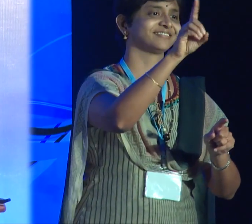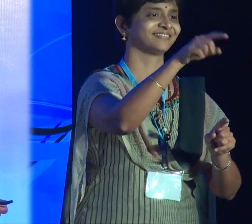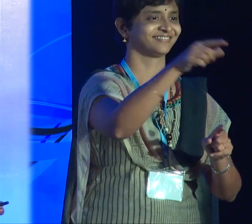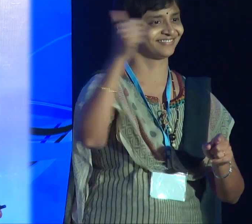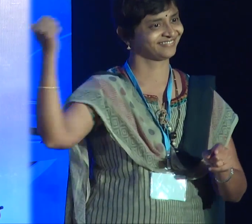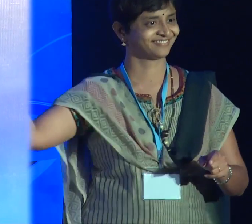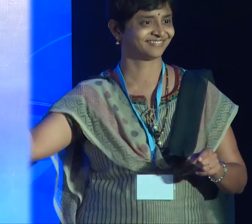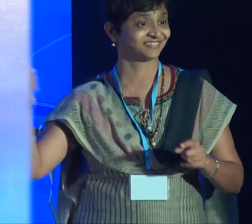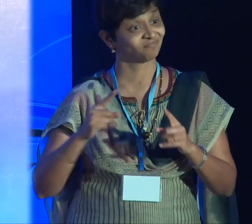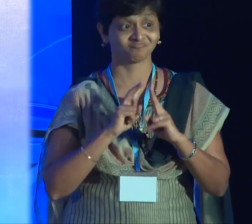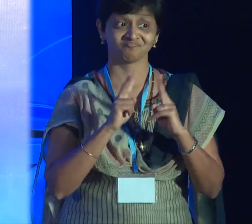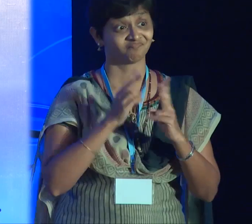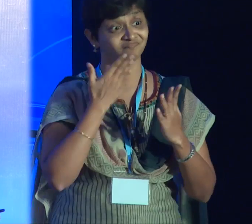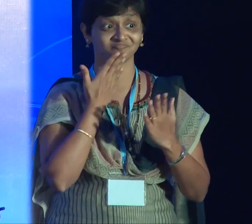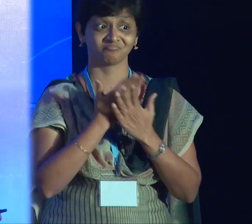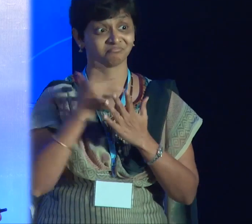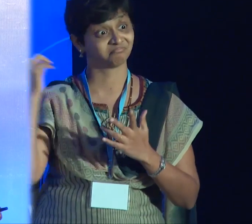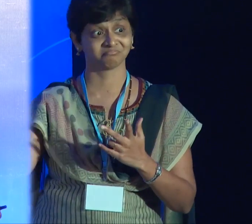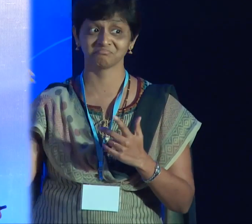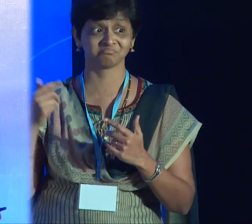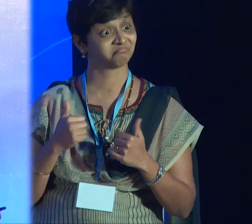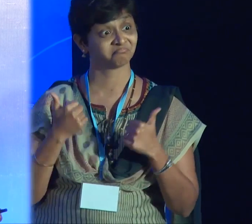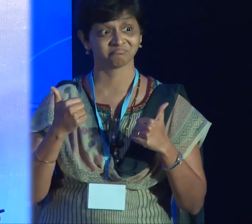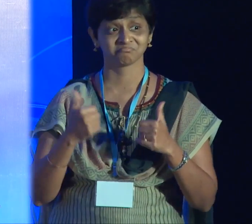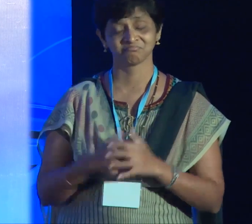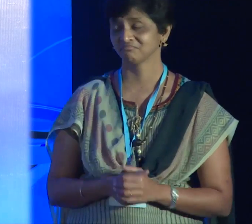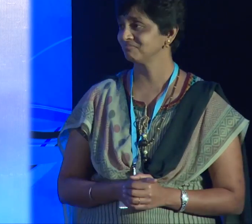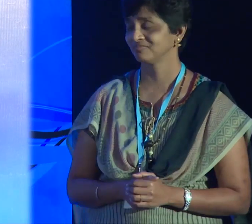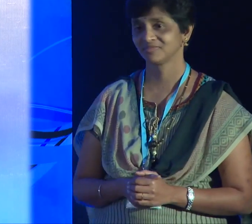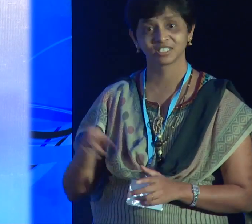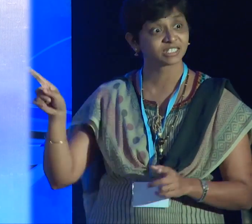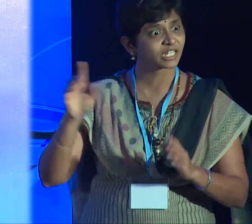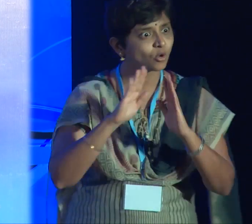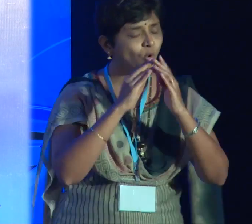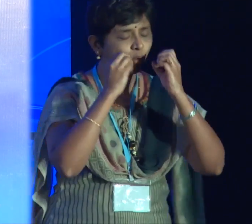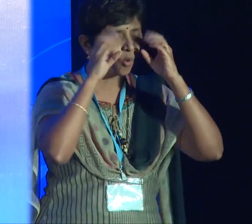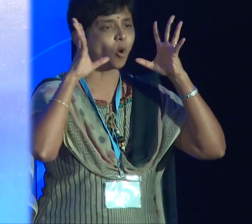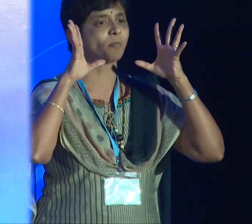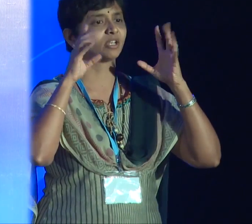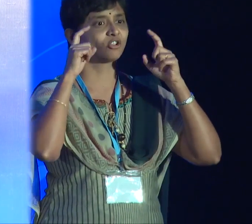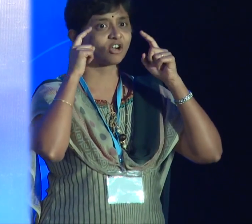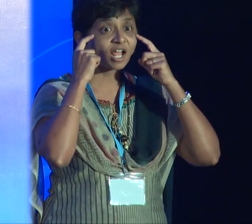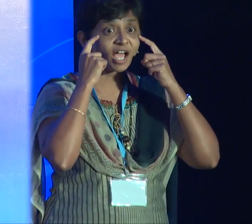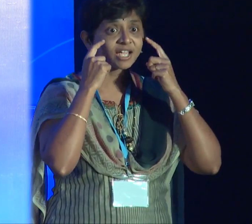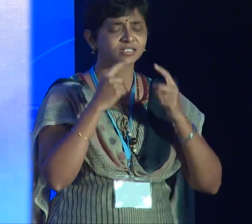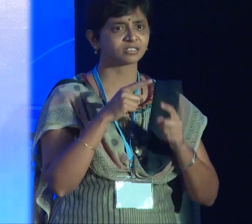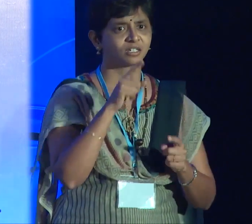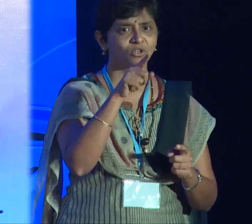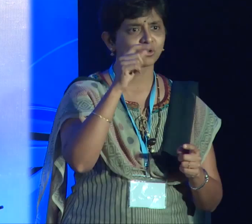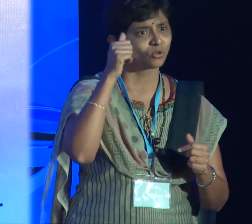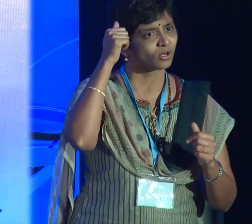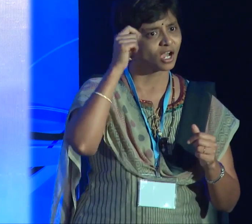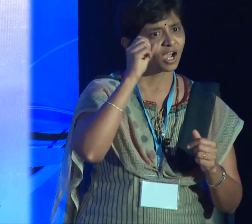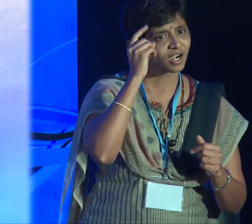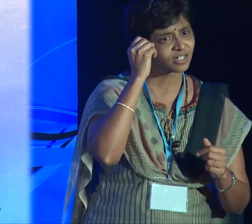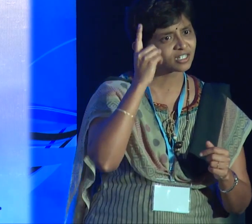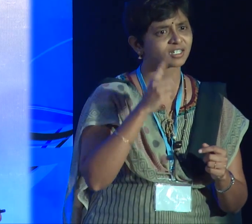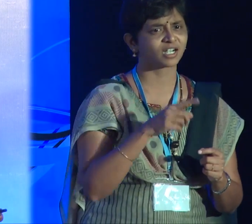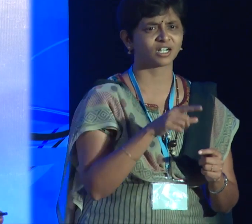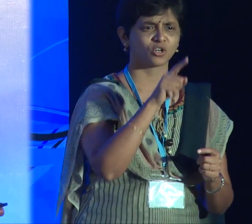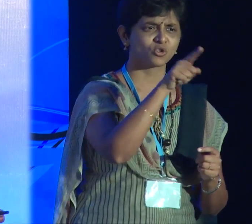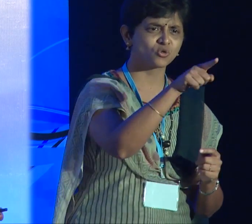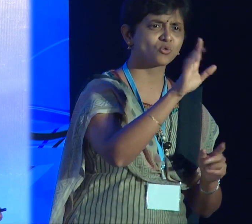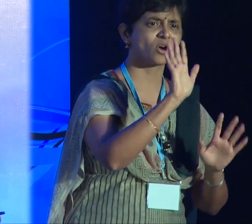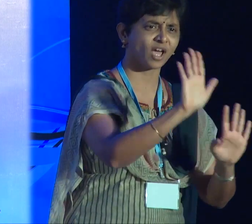So if there is a message, it is open your eyes. Recognize that everything has a place in the